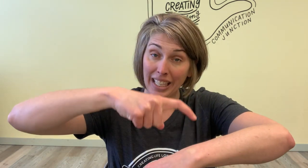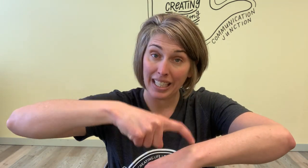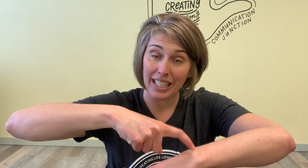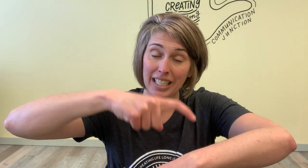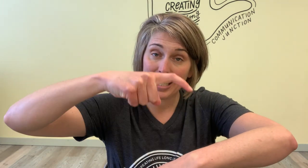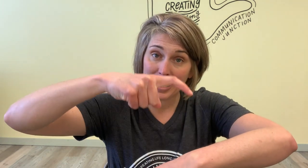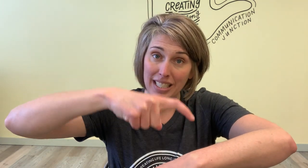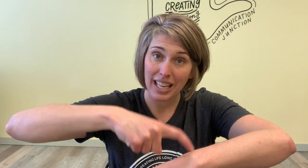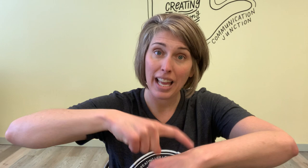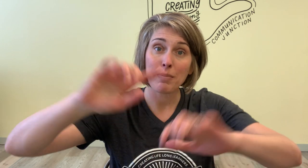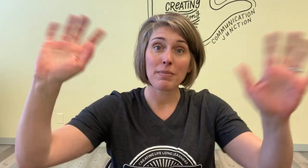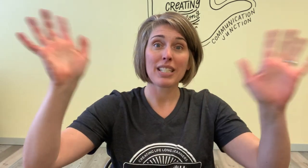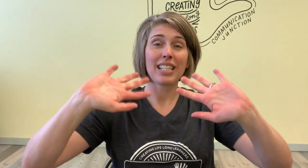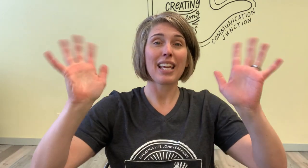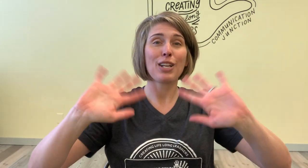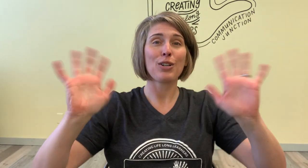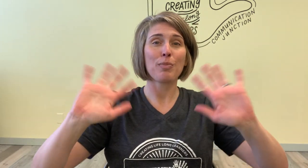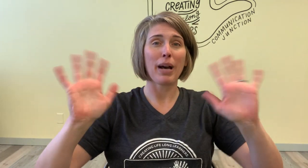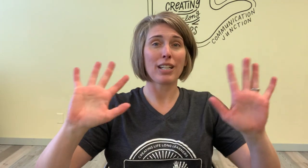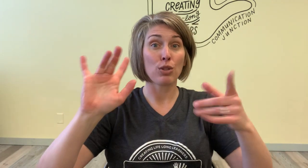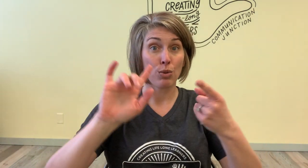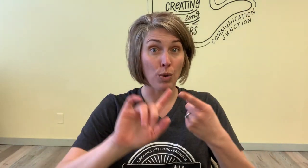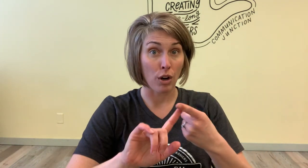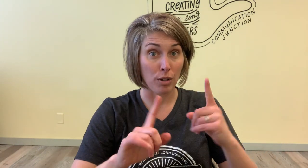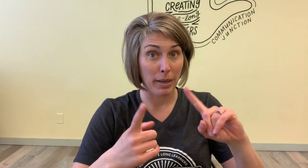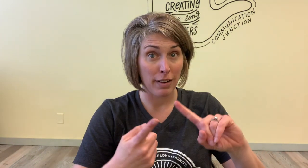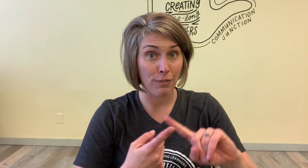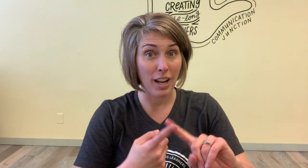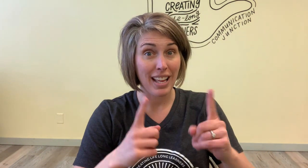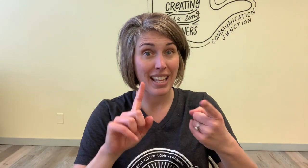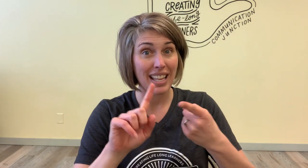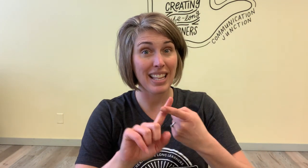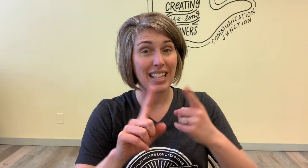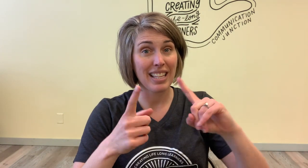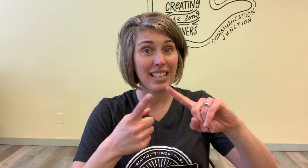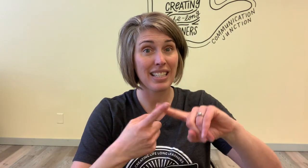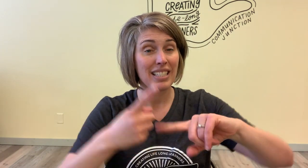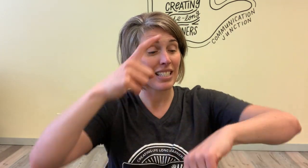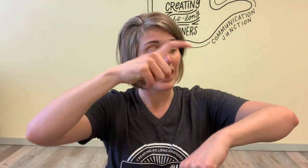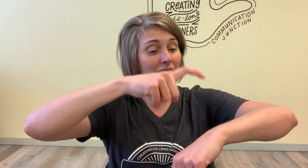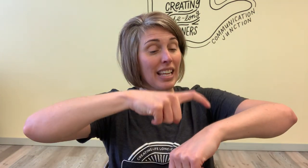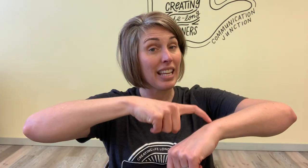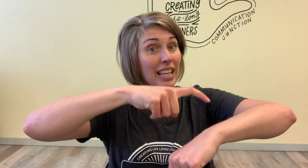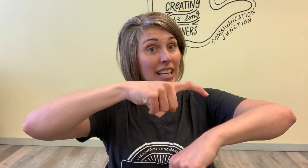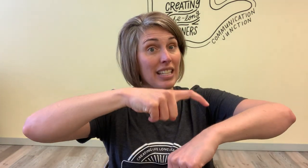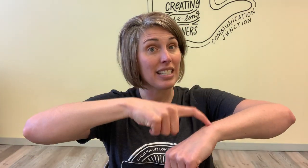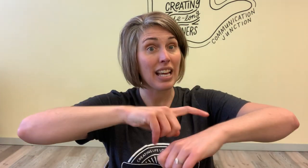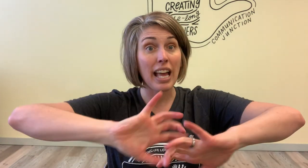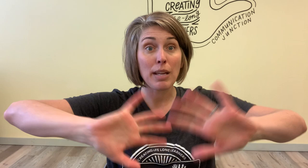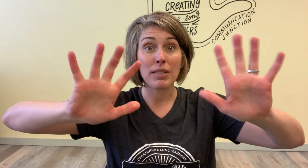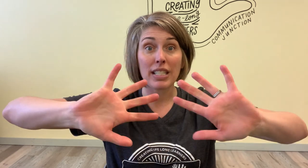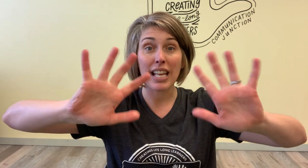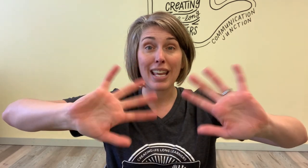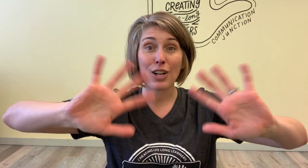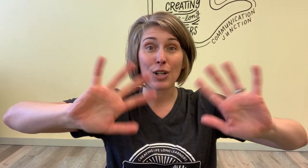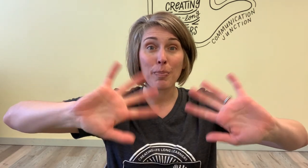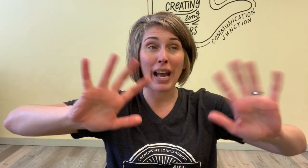It is time to say goodbye to all my friends. It is time to say goodbye